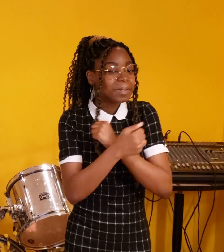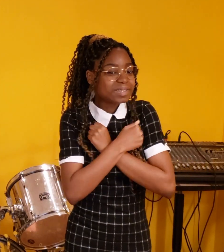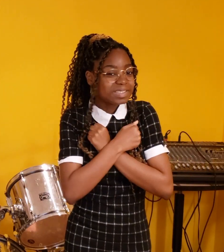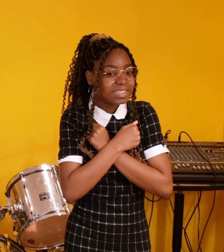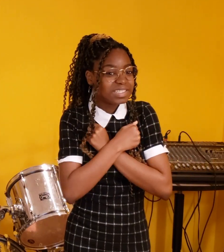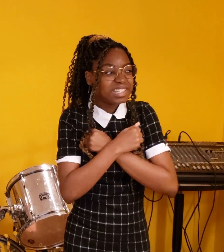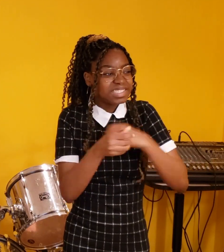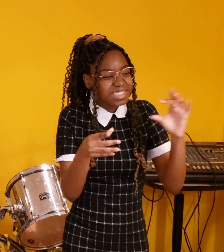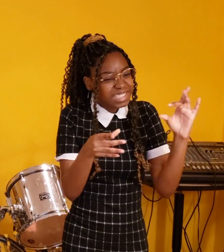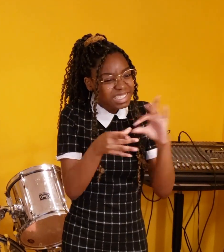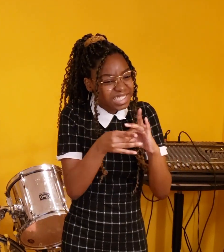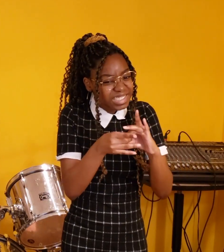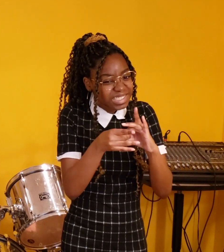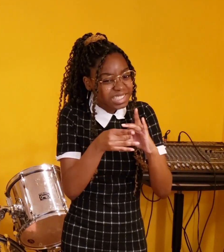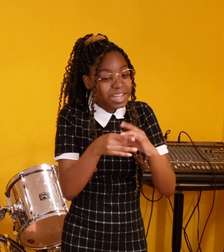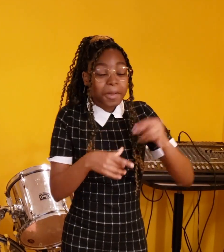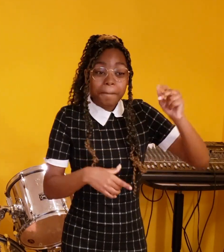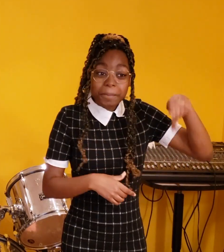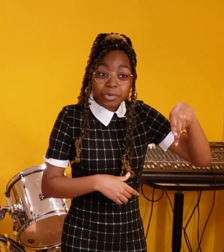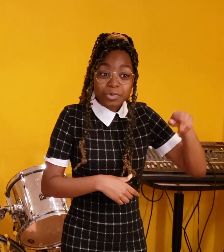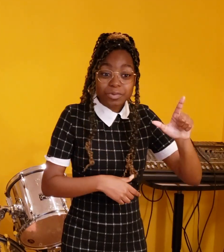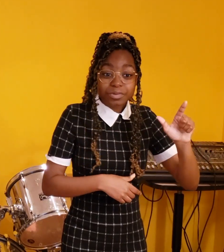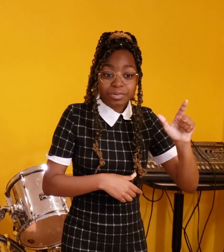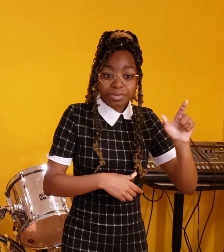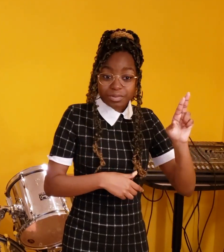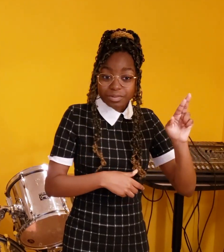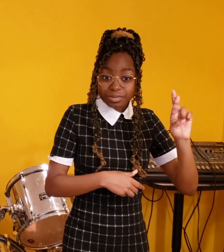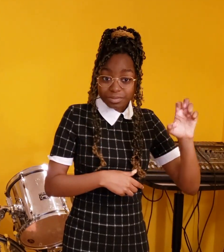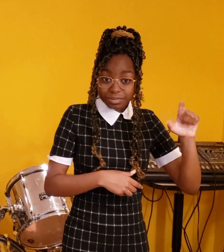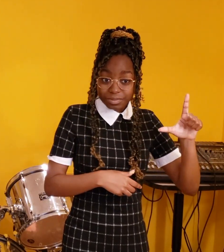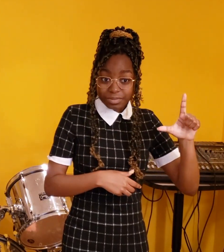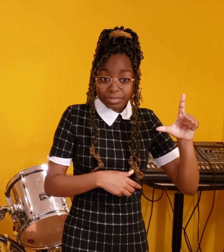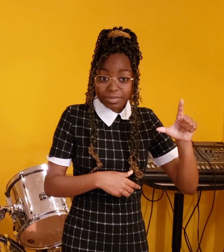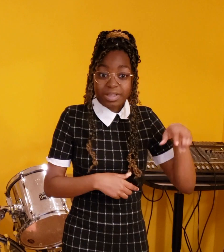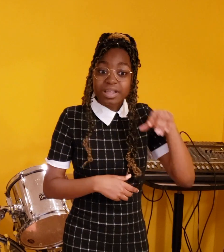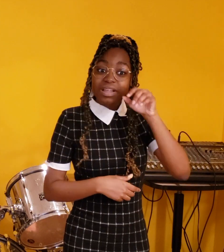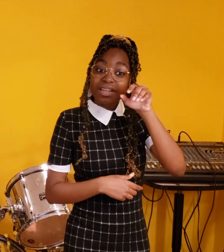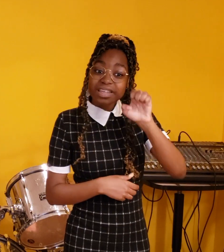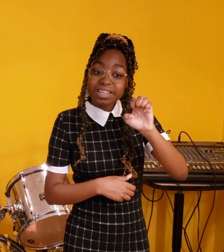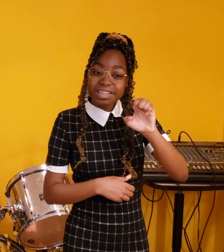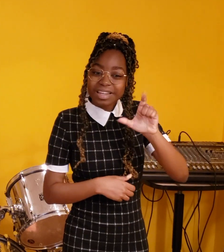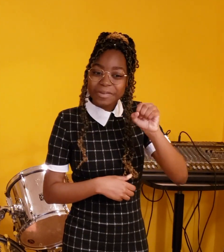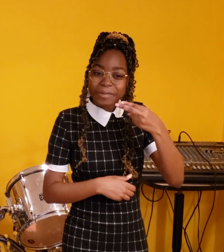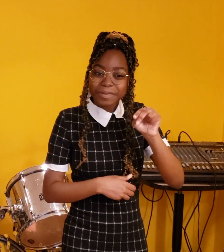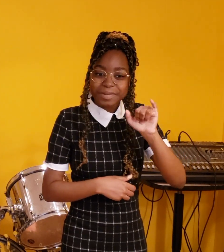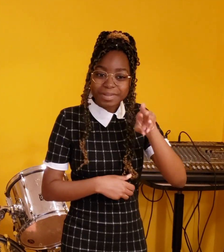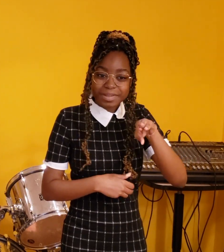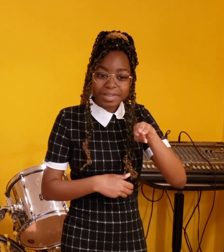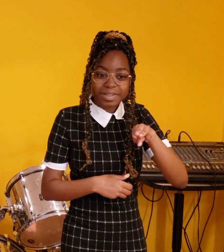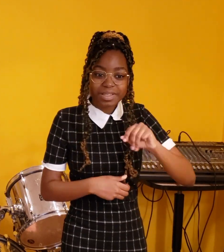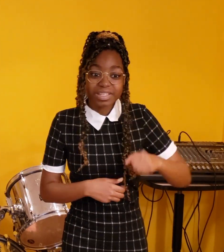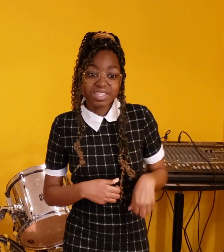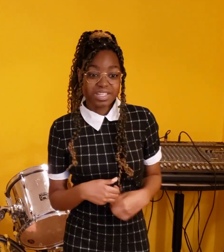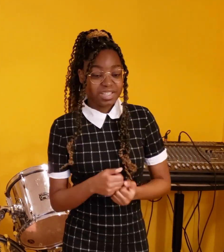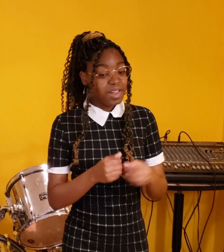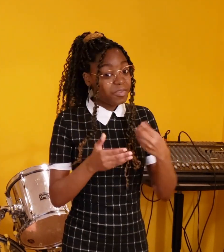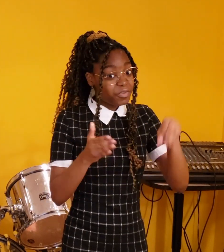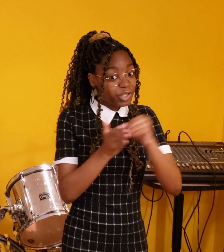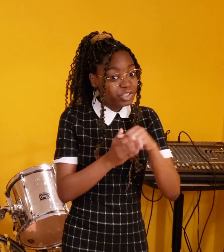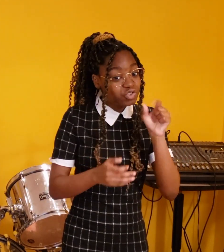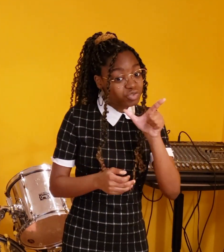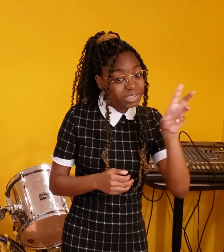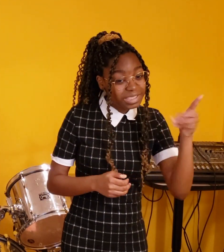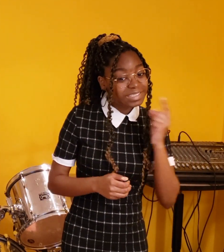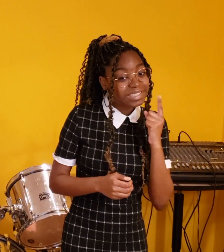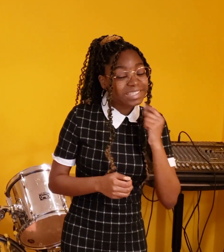connection right here. Elohim is plural, and he says, let us make man. Genesis 1:26, let us make man in our image